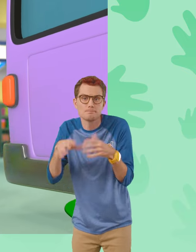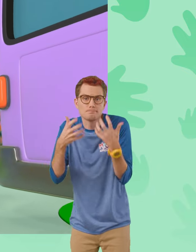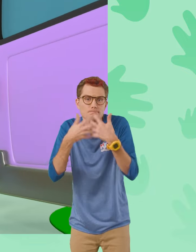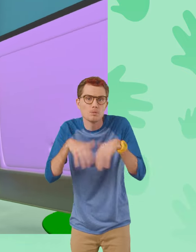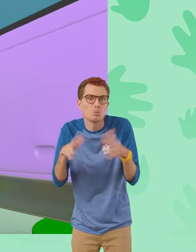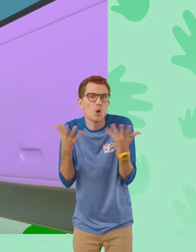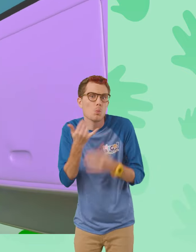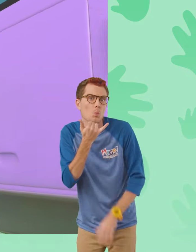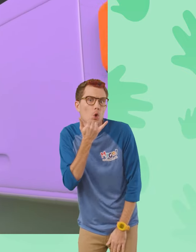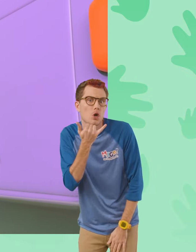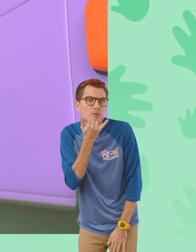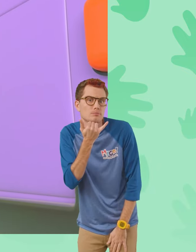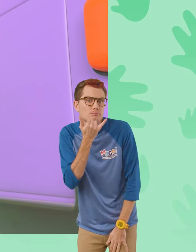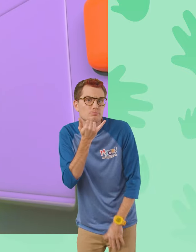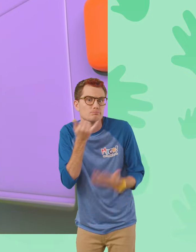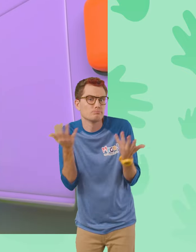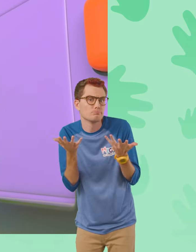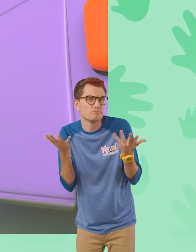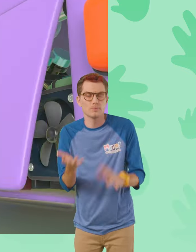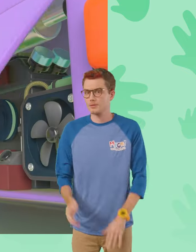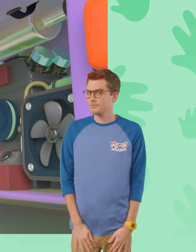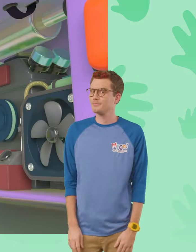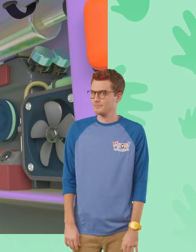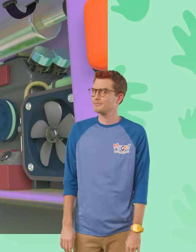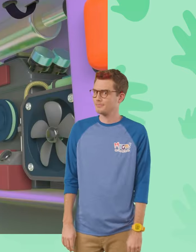Let's see if we can work out what's wrong.